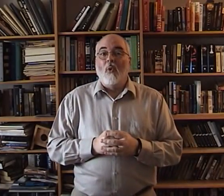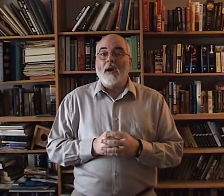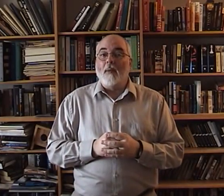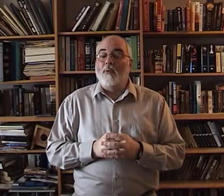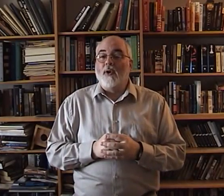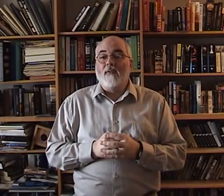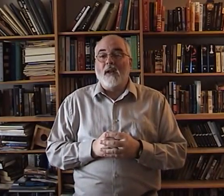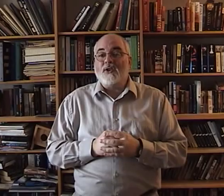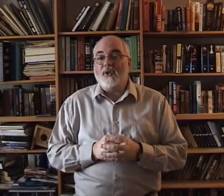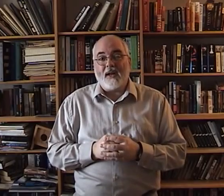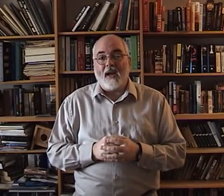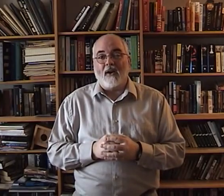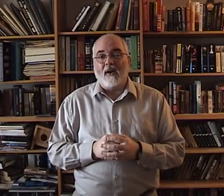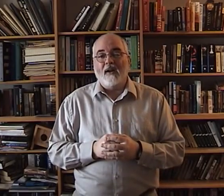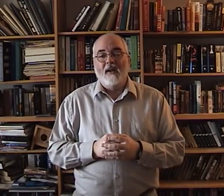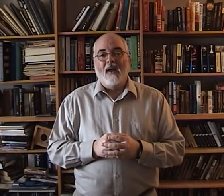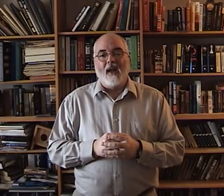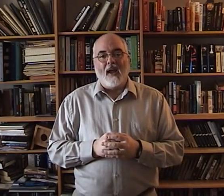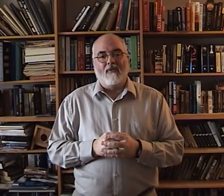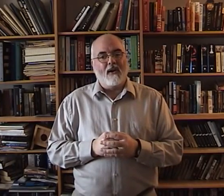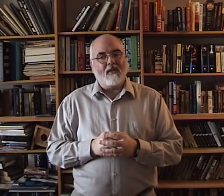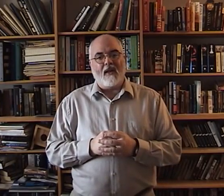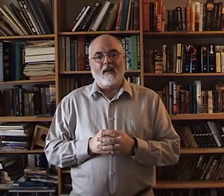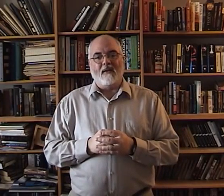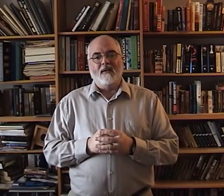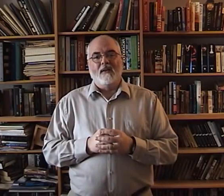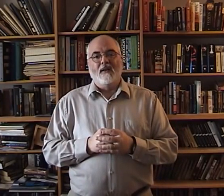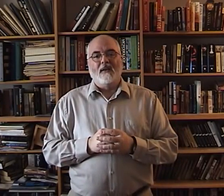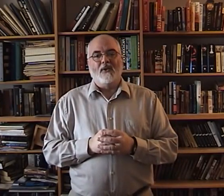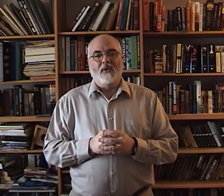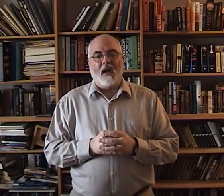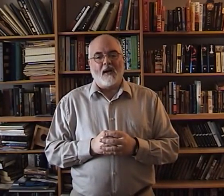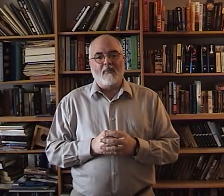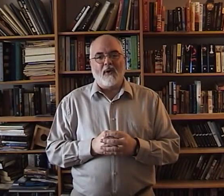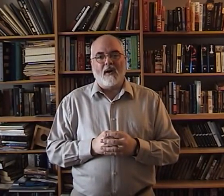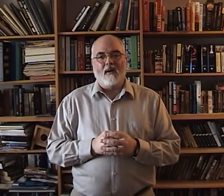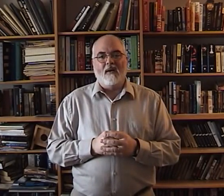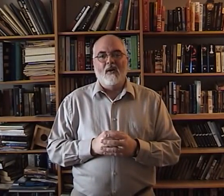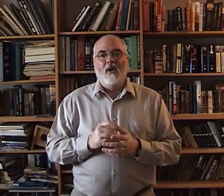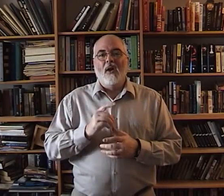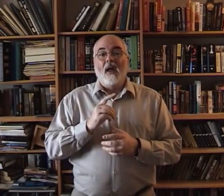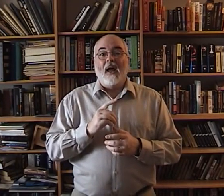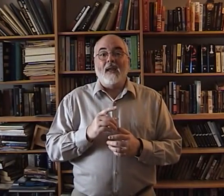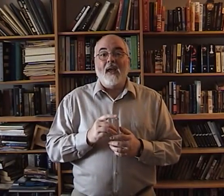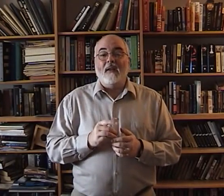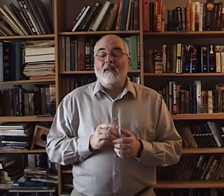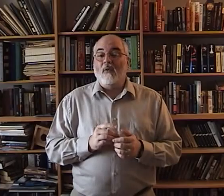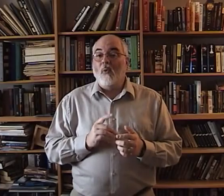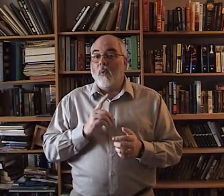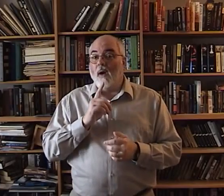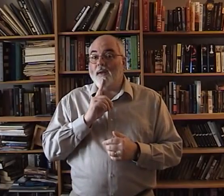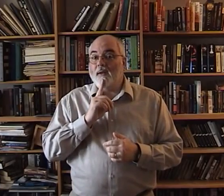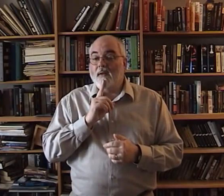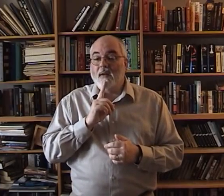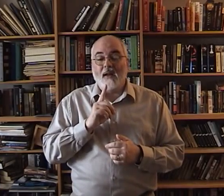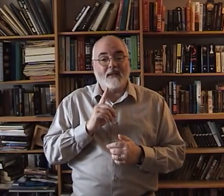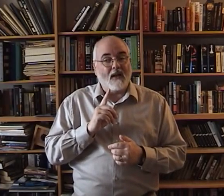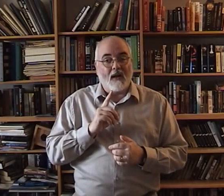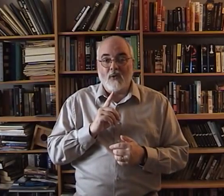What a privilege to carry everything to God in prayer. Again, what? It's not a